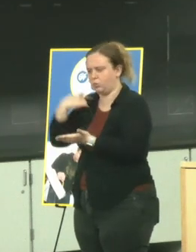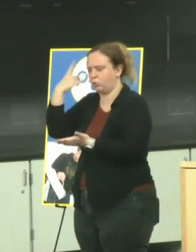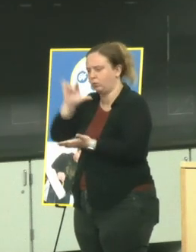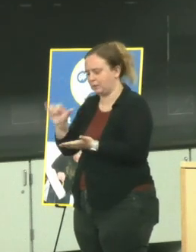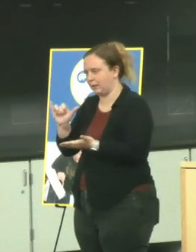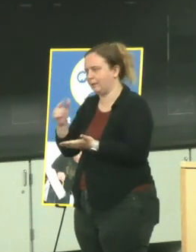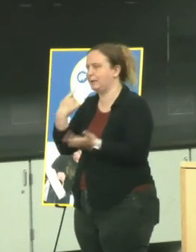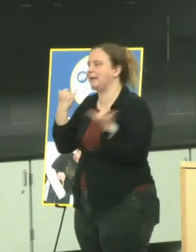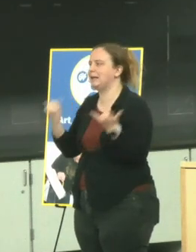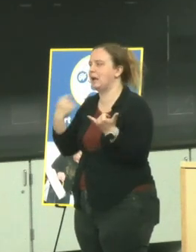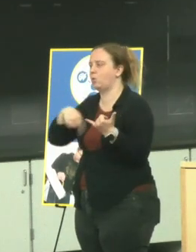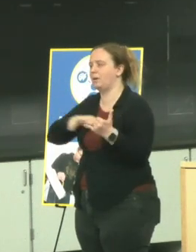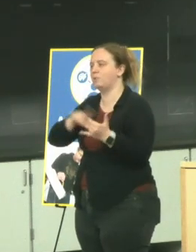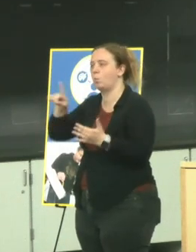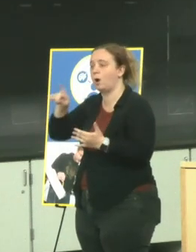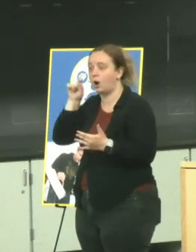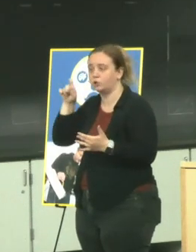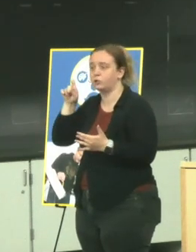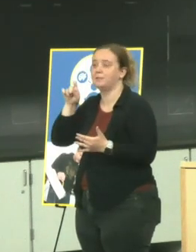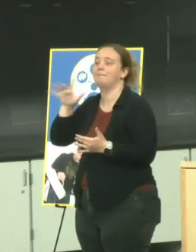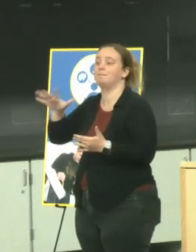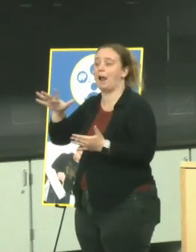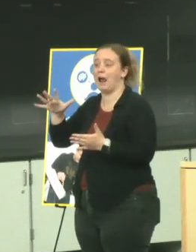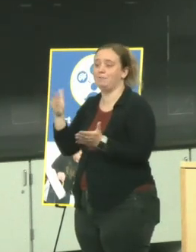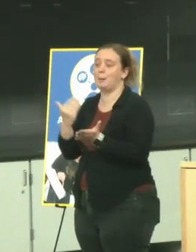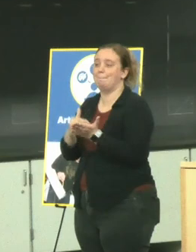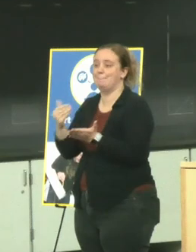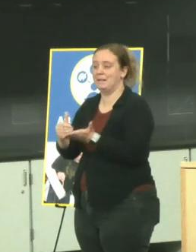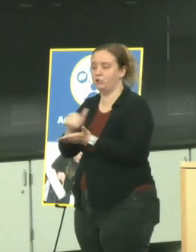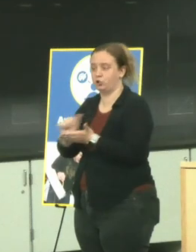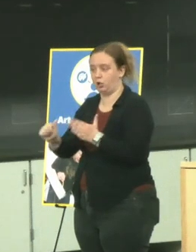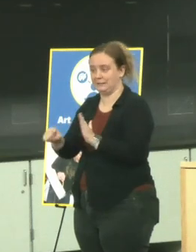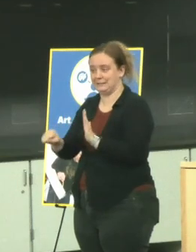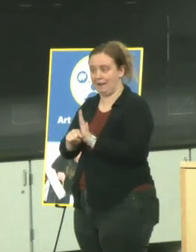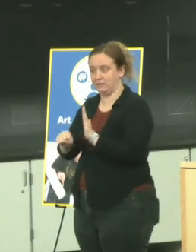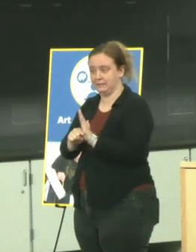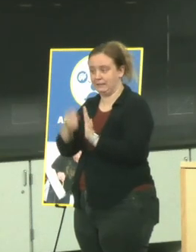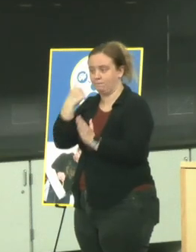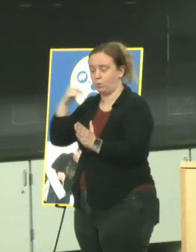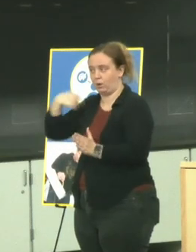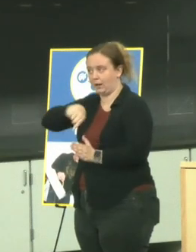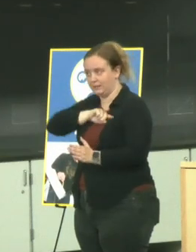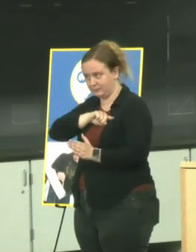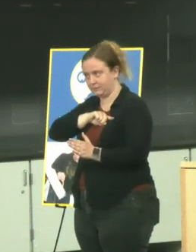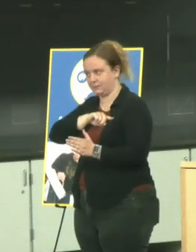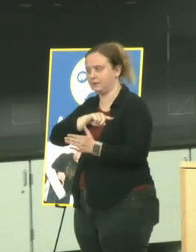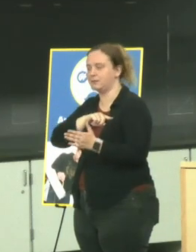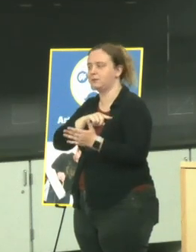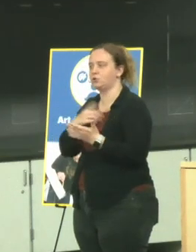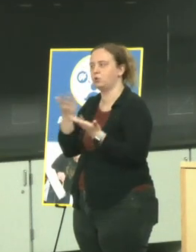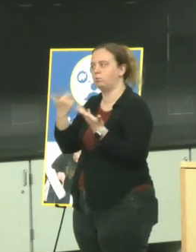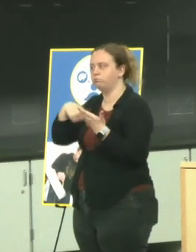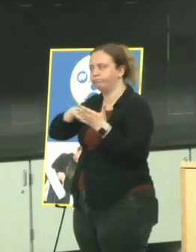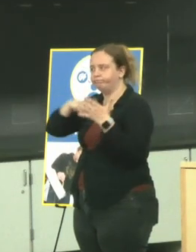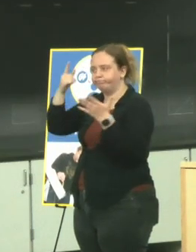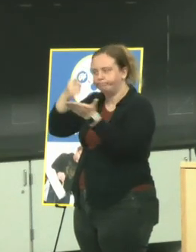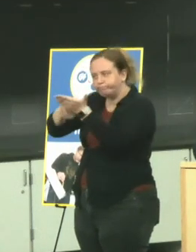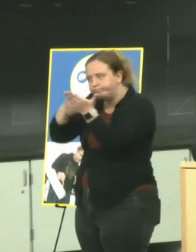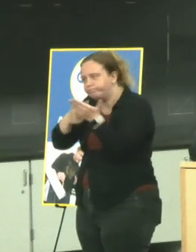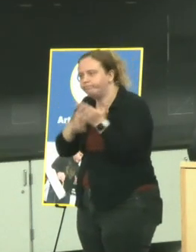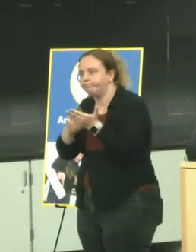$105 million challenge before us. And so the board gave me and us direction again, come up with some strategies